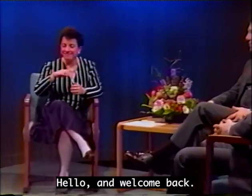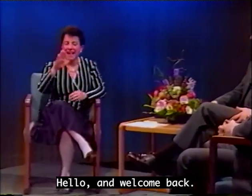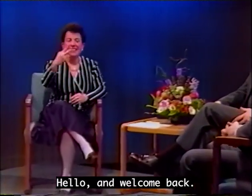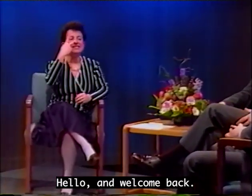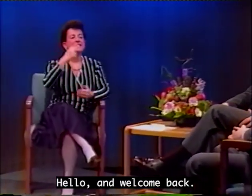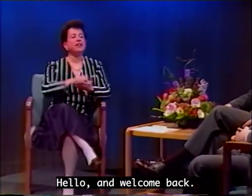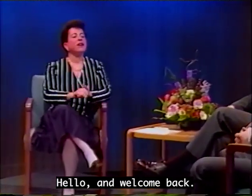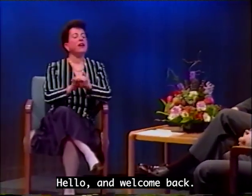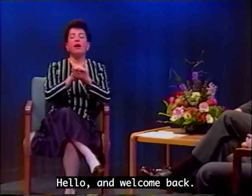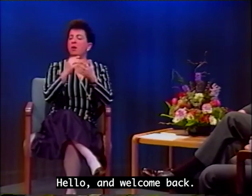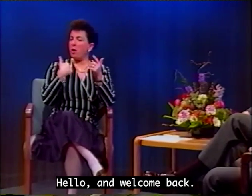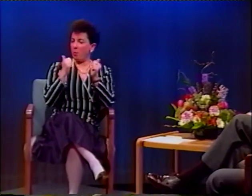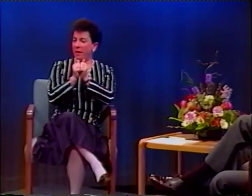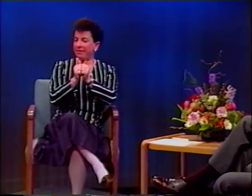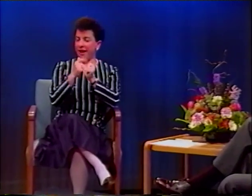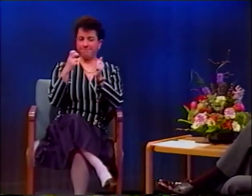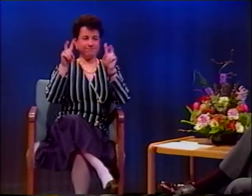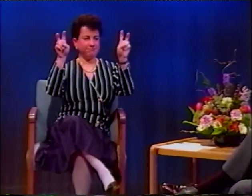Hello and welcome back.